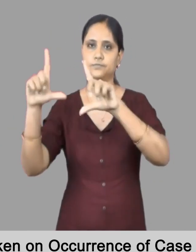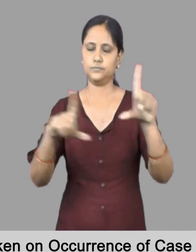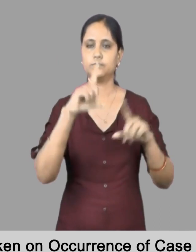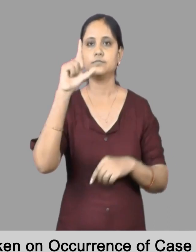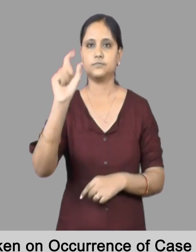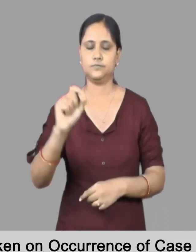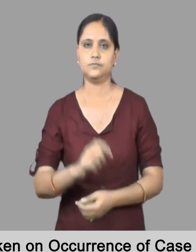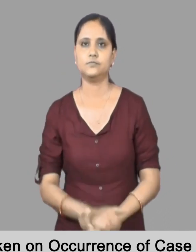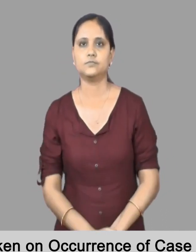Slide 10.